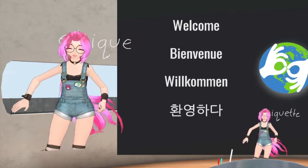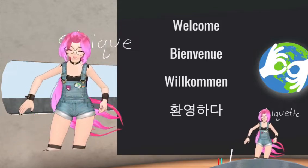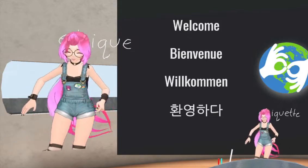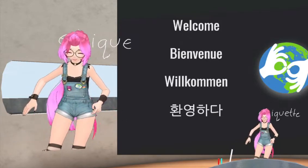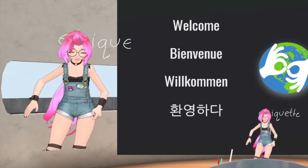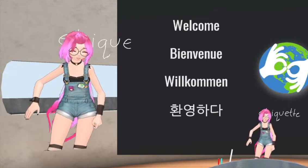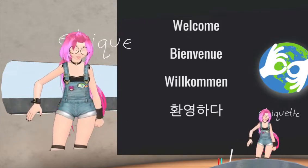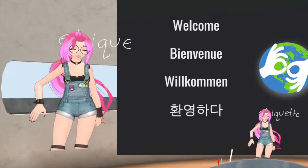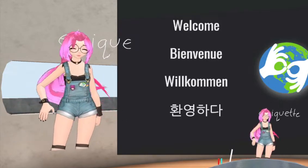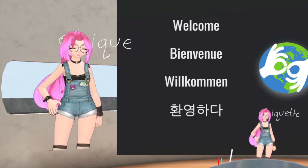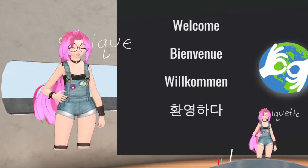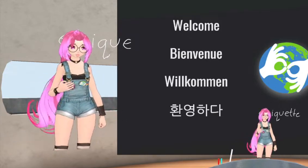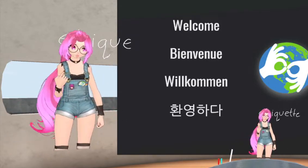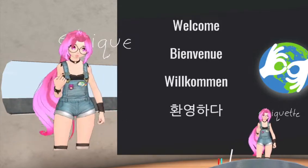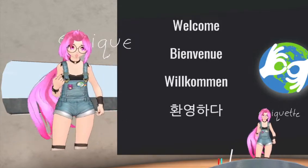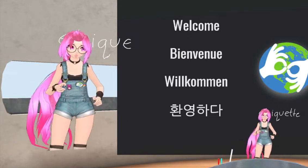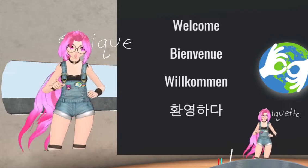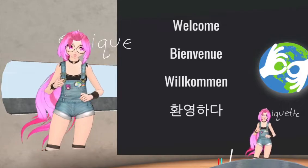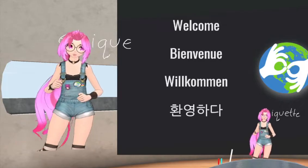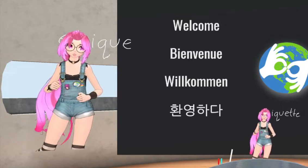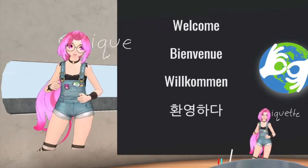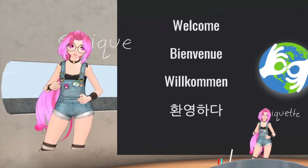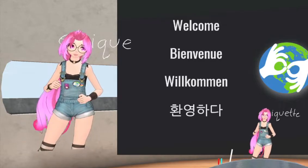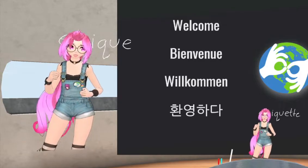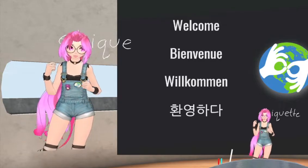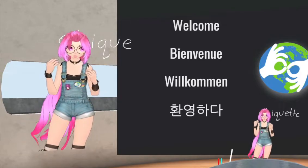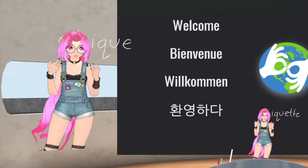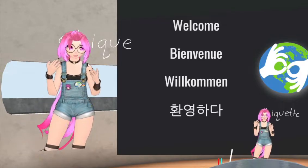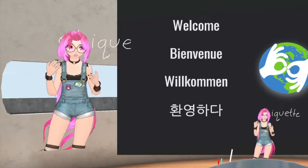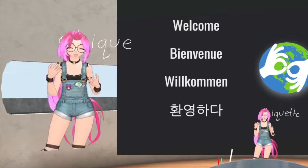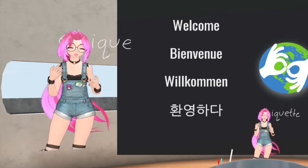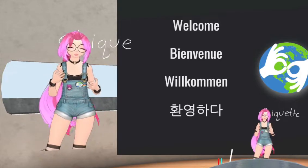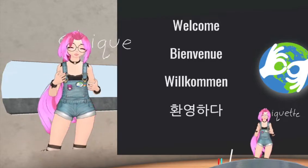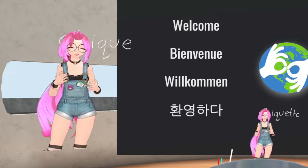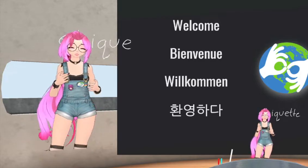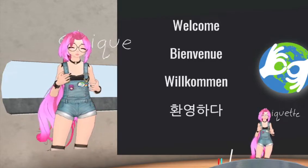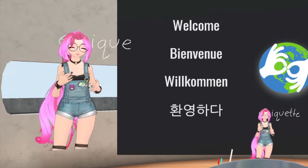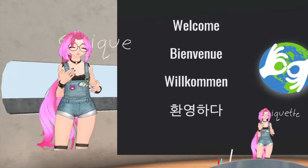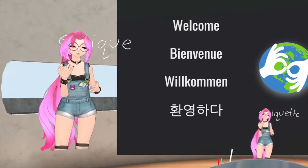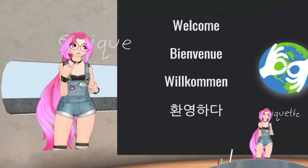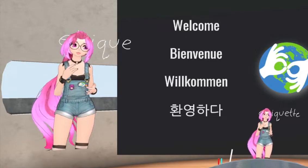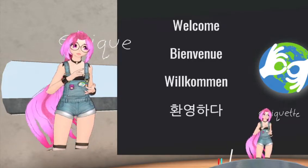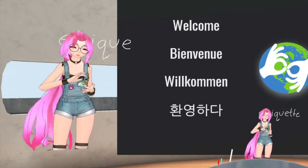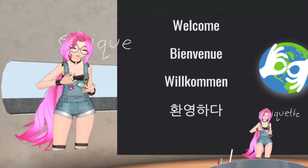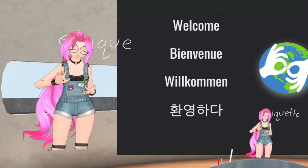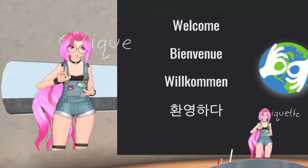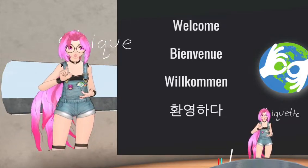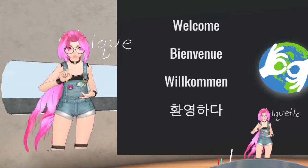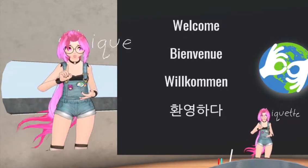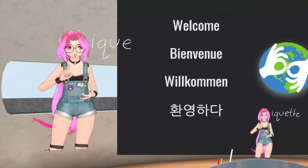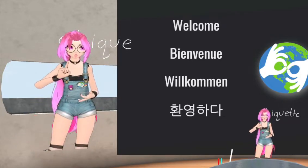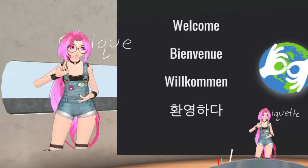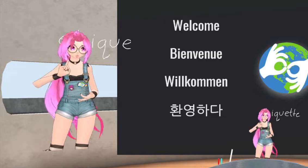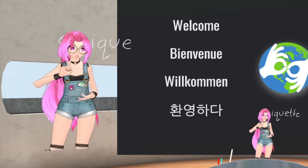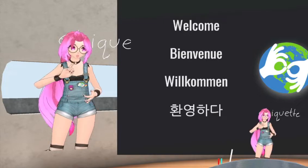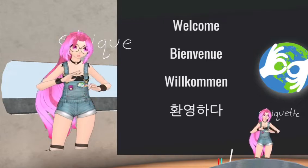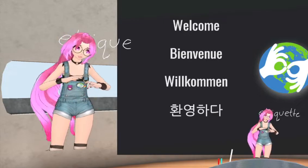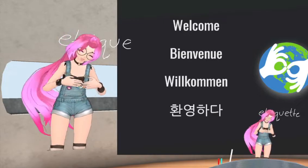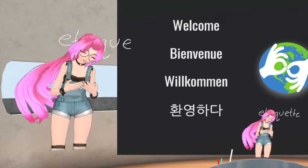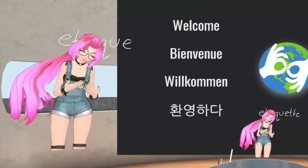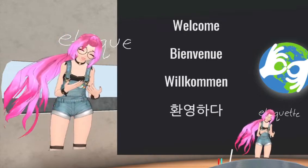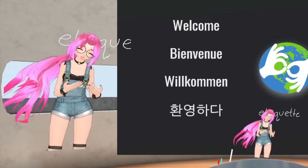have to wear shoes. I'm so sorry you have short hair. All these little silly things we would never say sorry for. It's the same